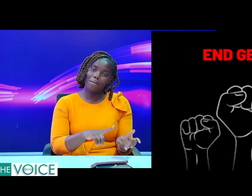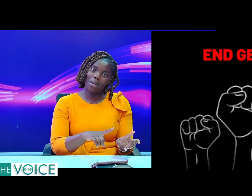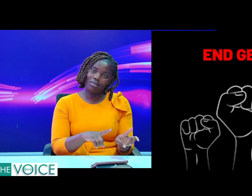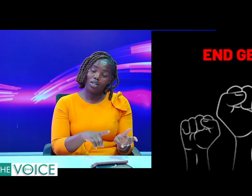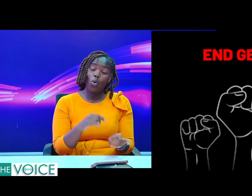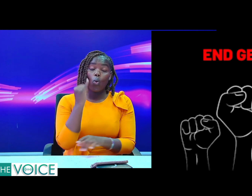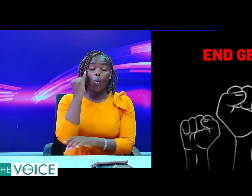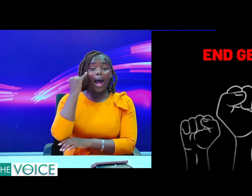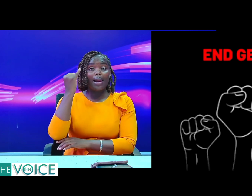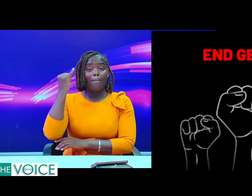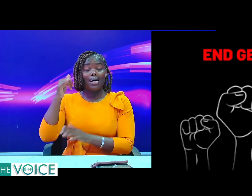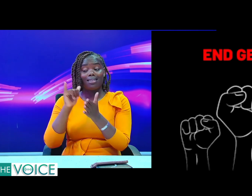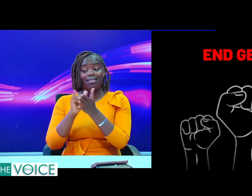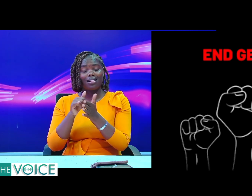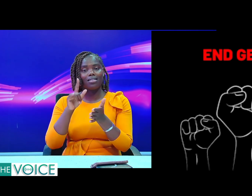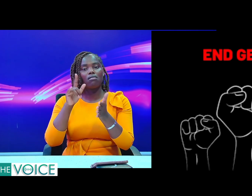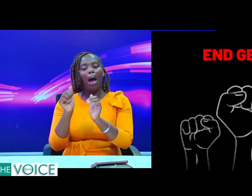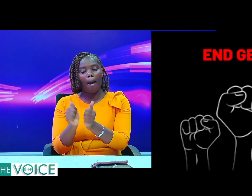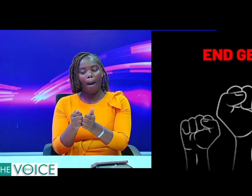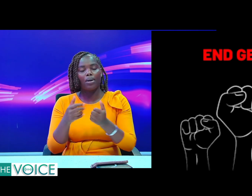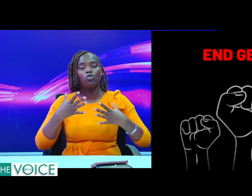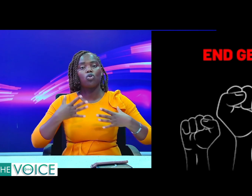of culture. Now